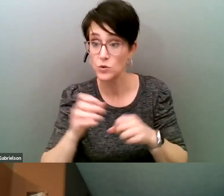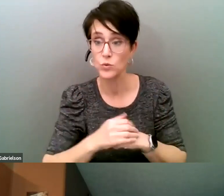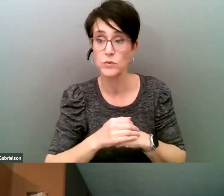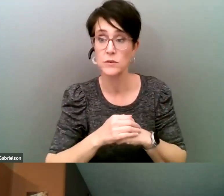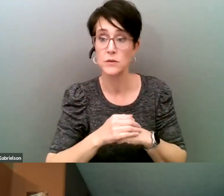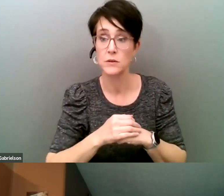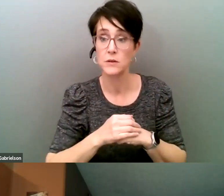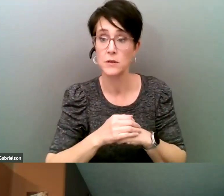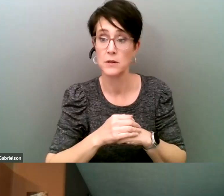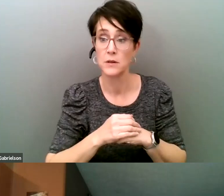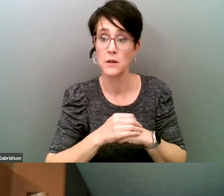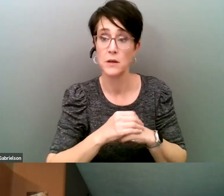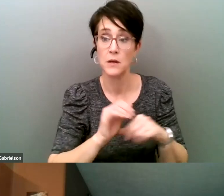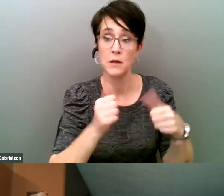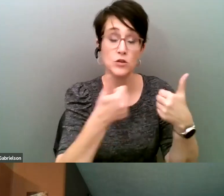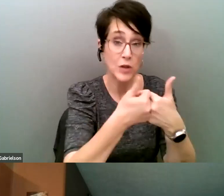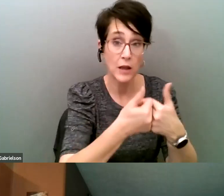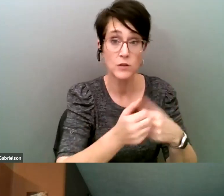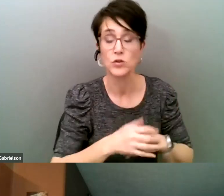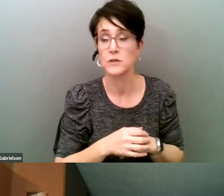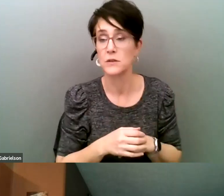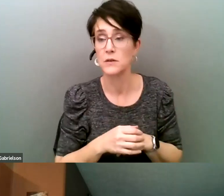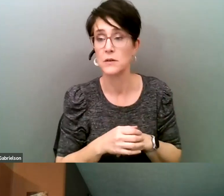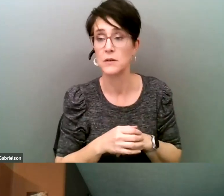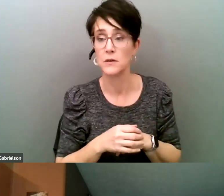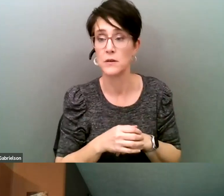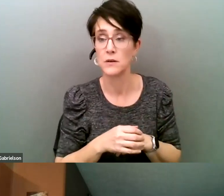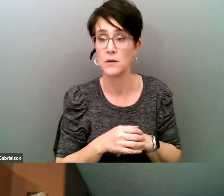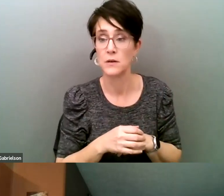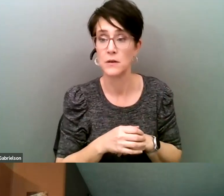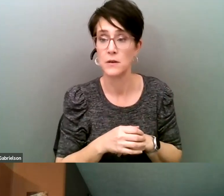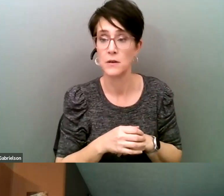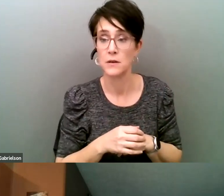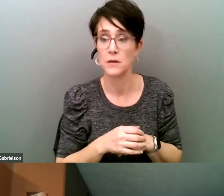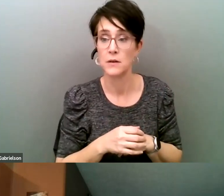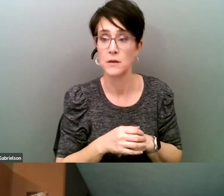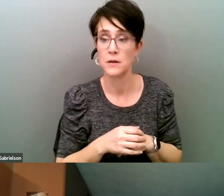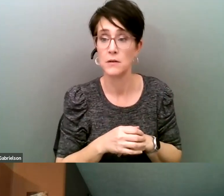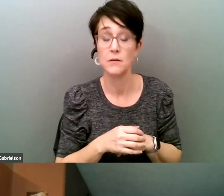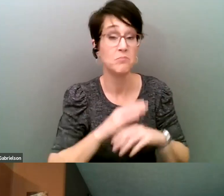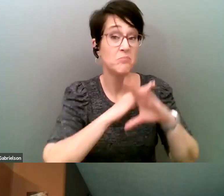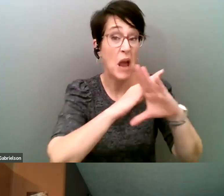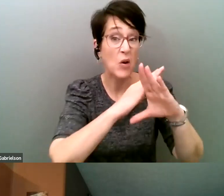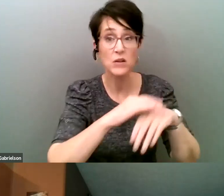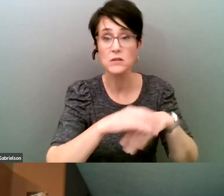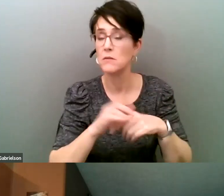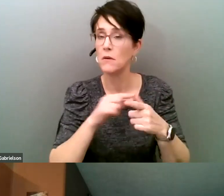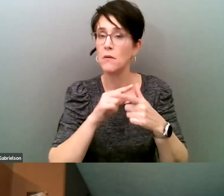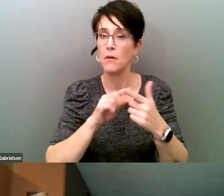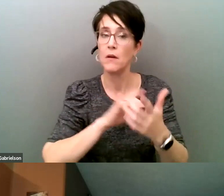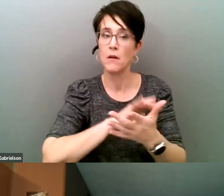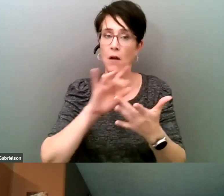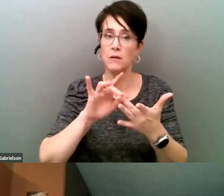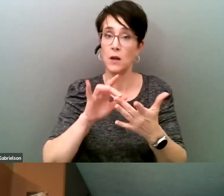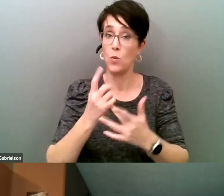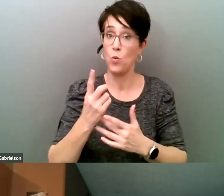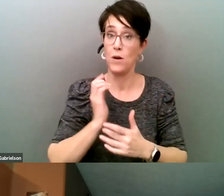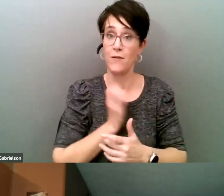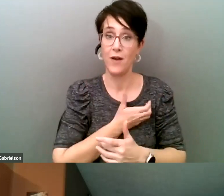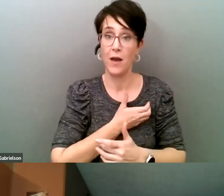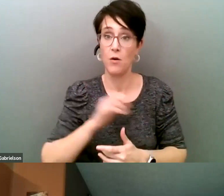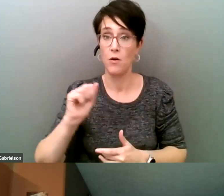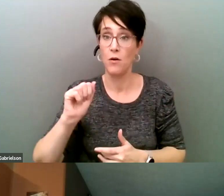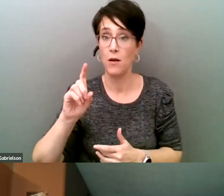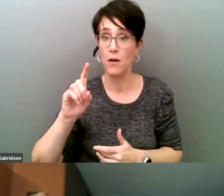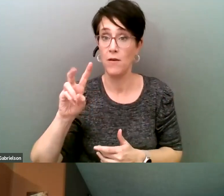you're, you know, having barriers, contact some of that, you know, one of the advocates